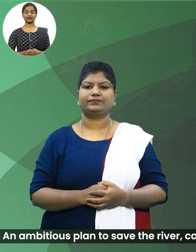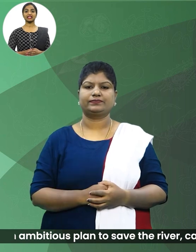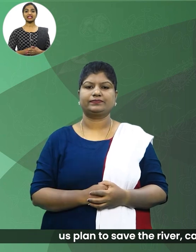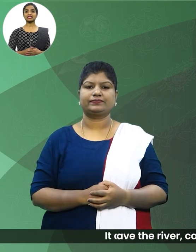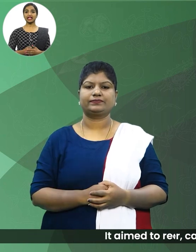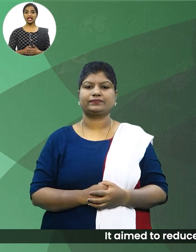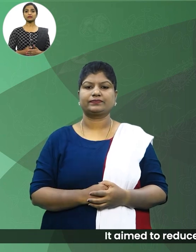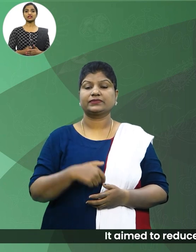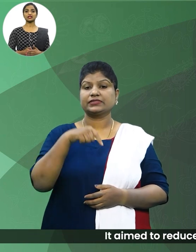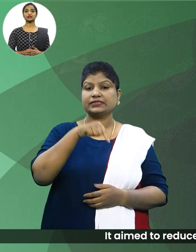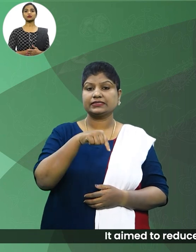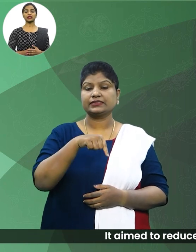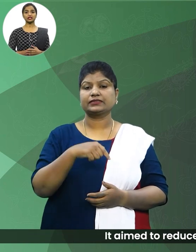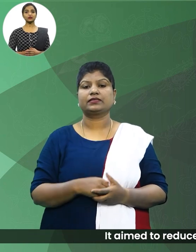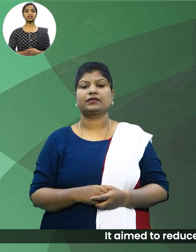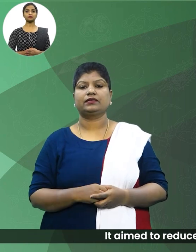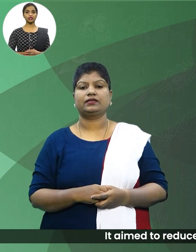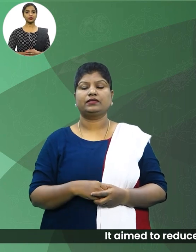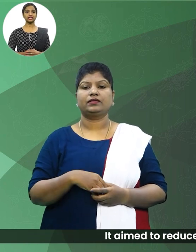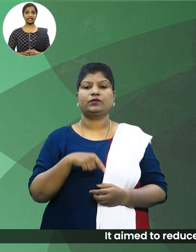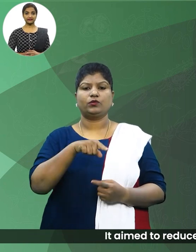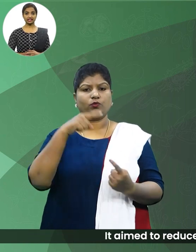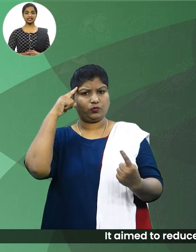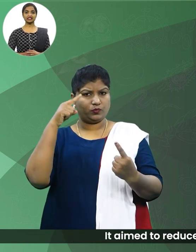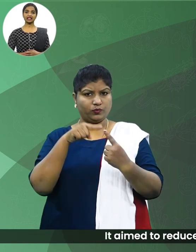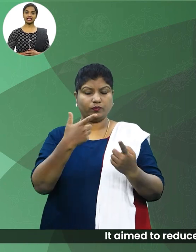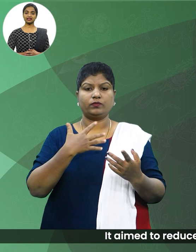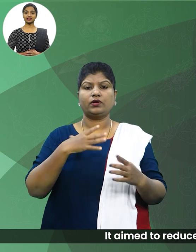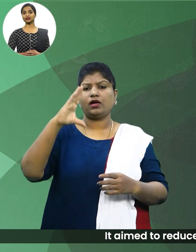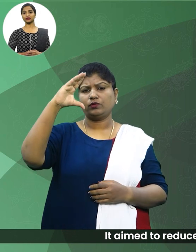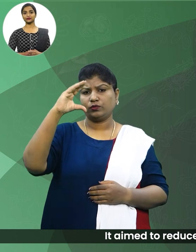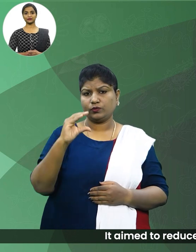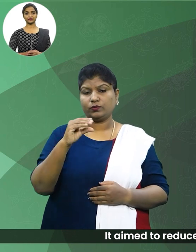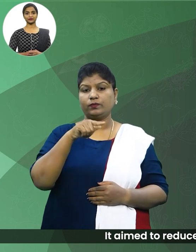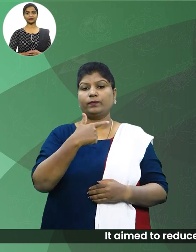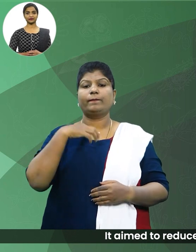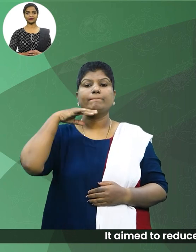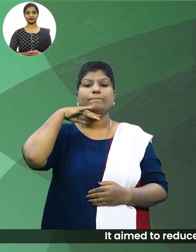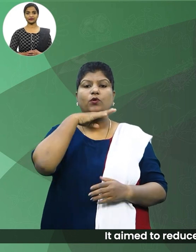It aimed to reduce the pollution levels in the river.